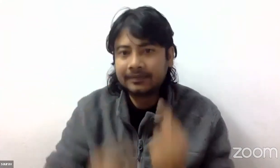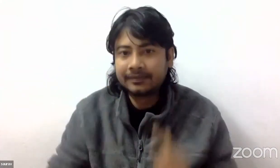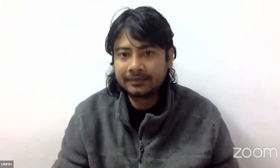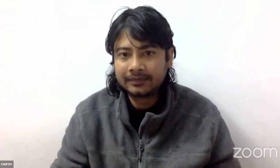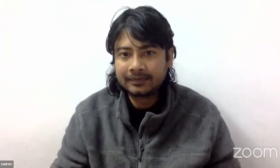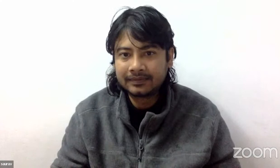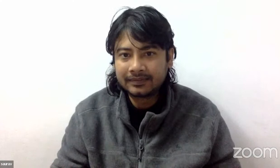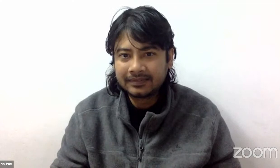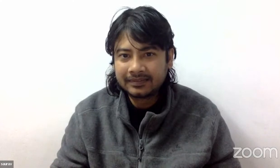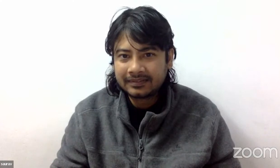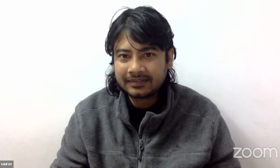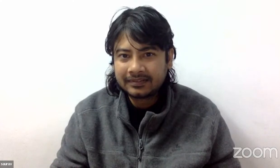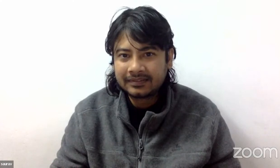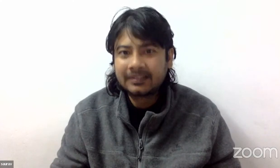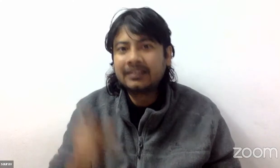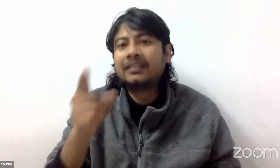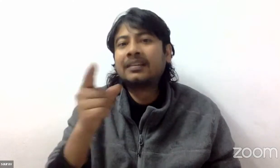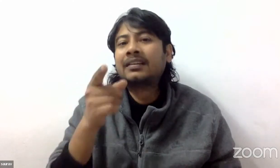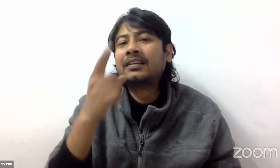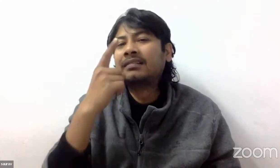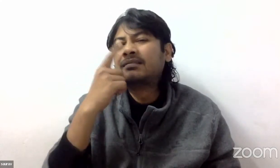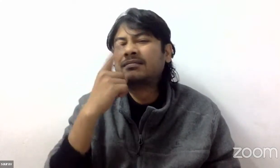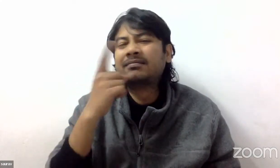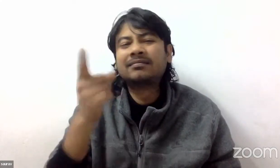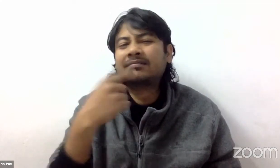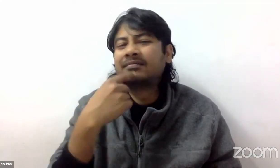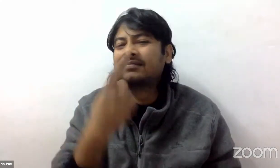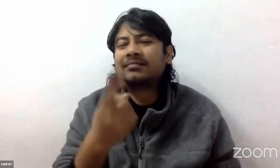Please, I request everybody not to ask any questions just now.